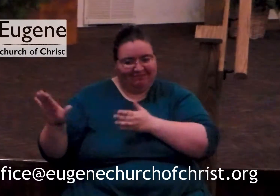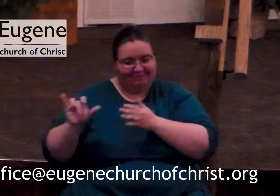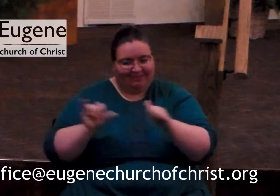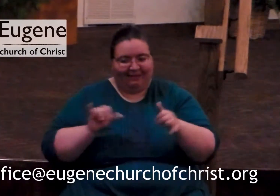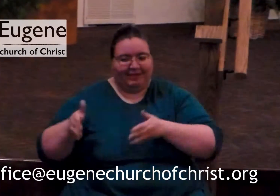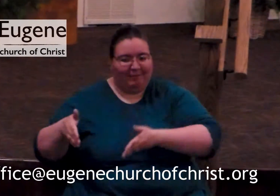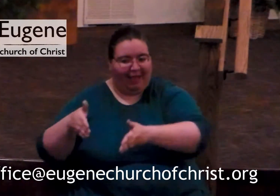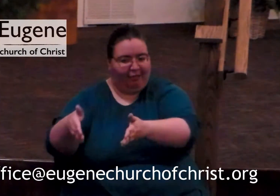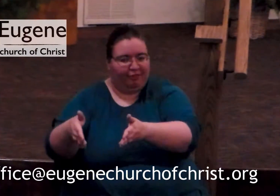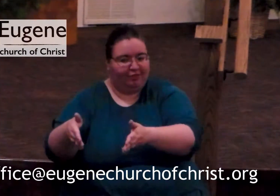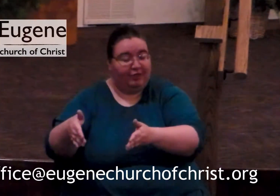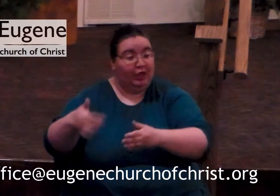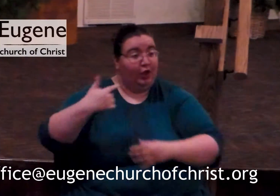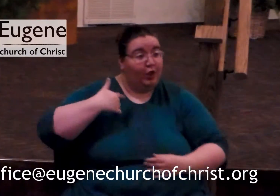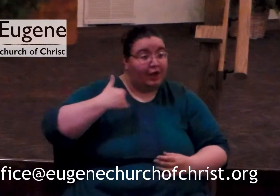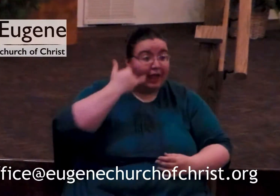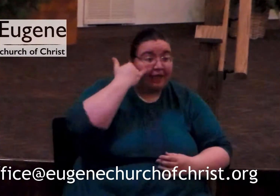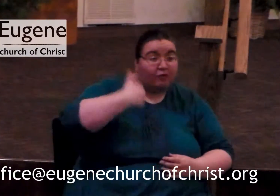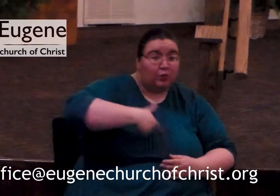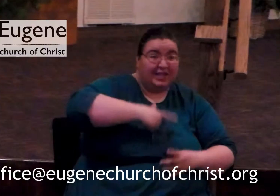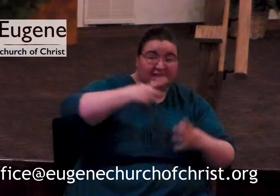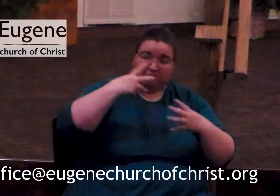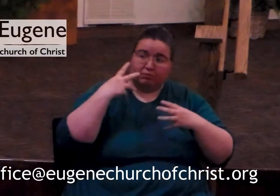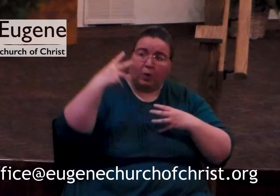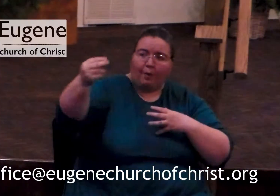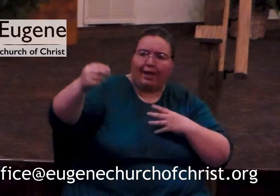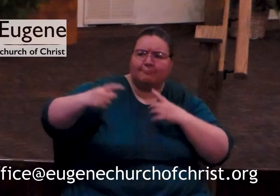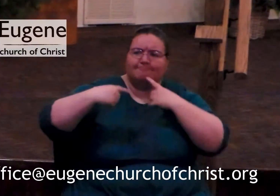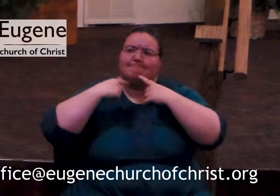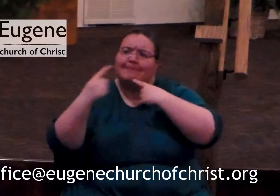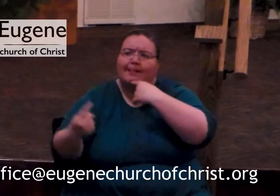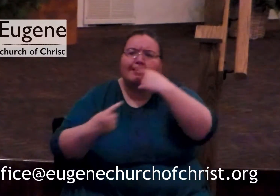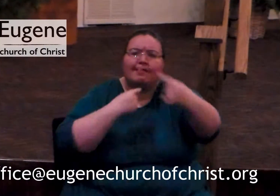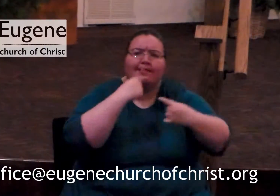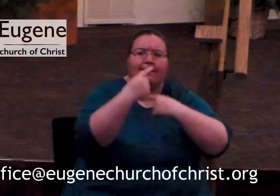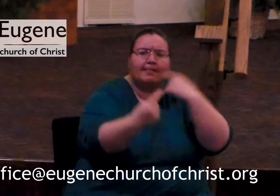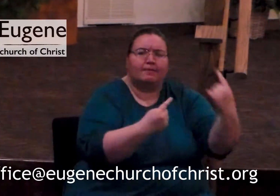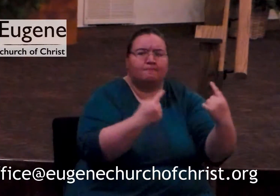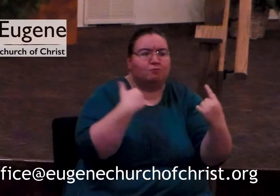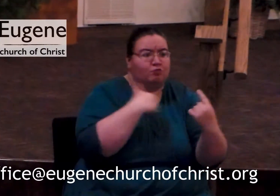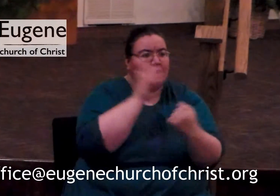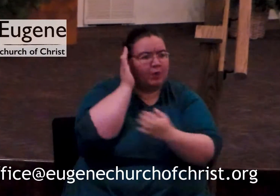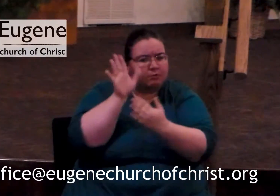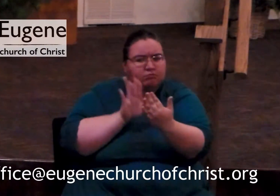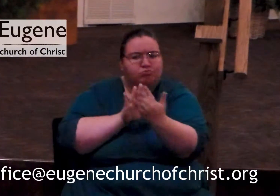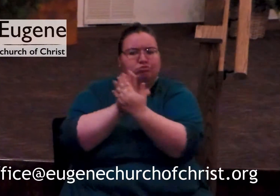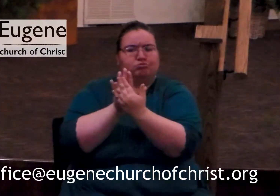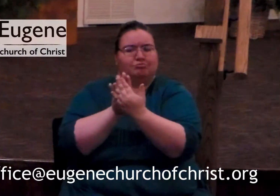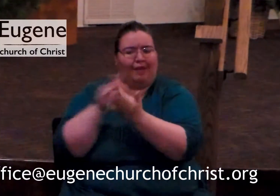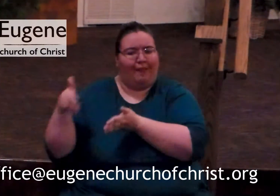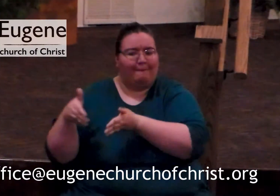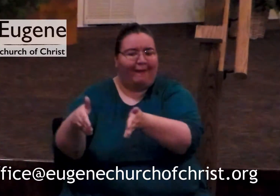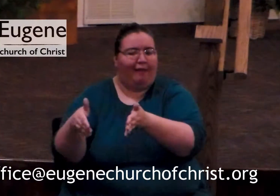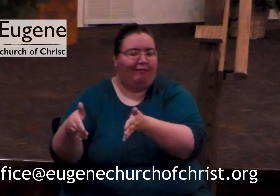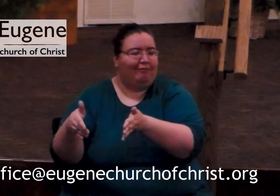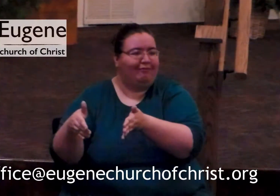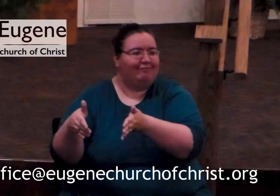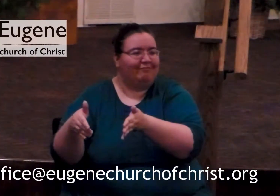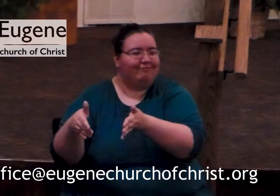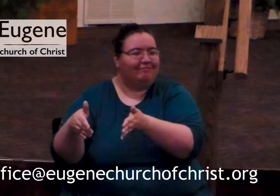seed and tell the story, we will encounter sometimes the path. People who don't understand, don't take it in, and then the